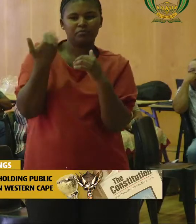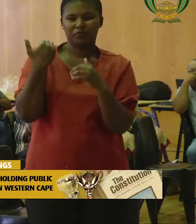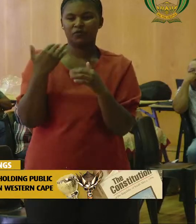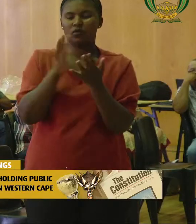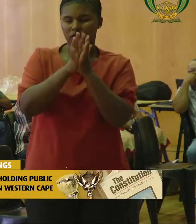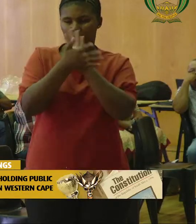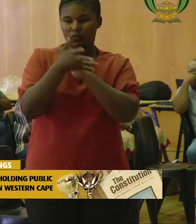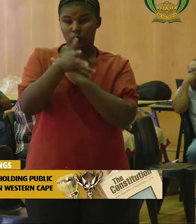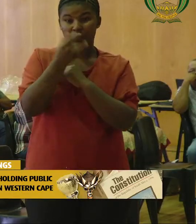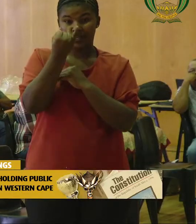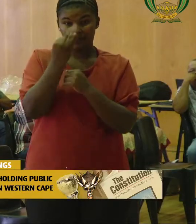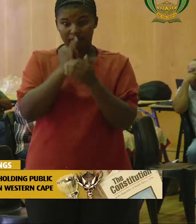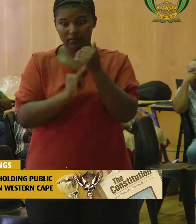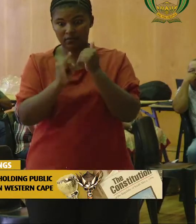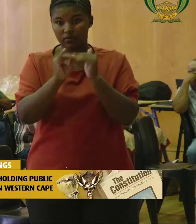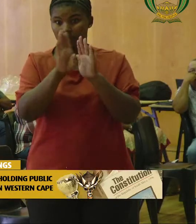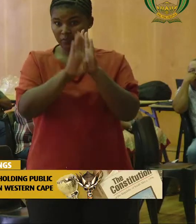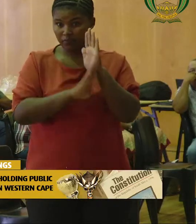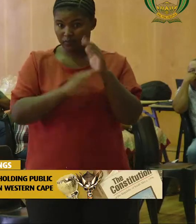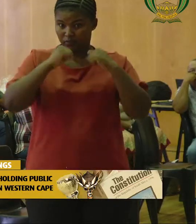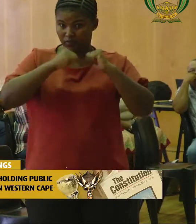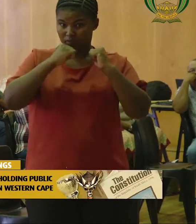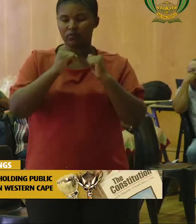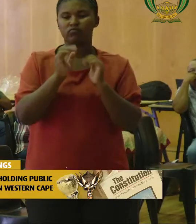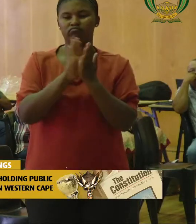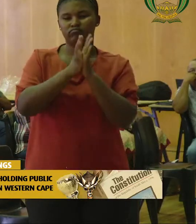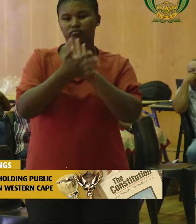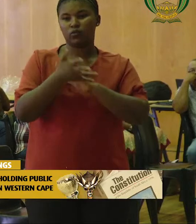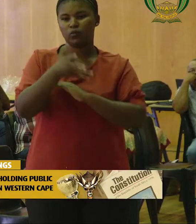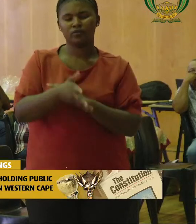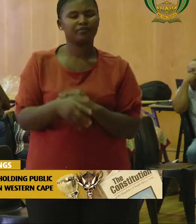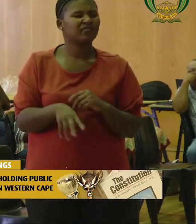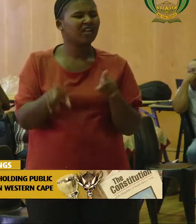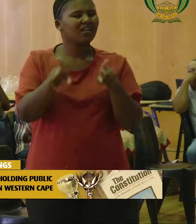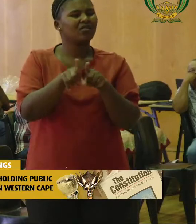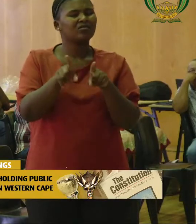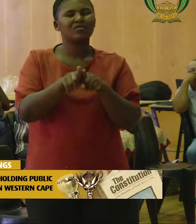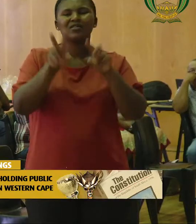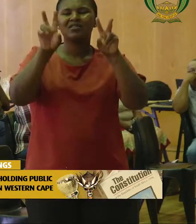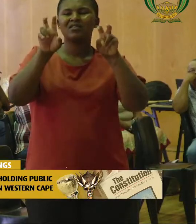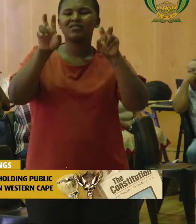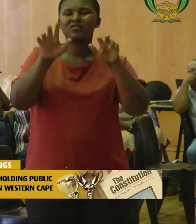country. Then there's the issues of the land.